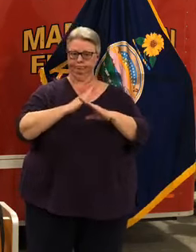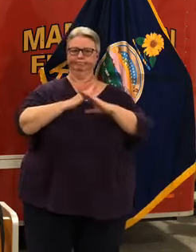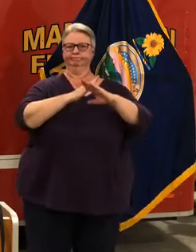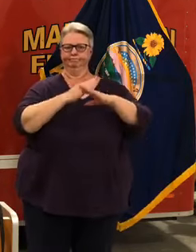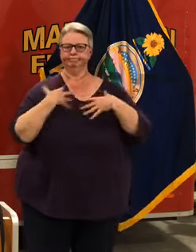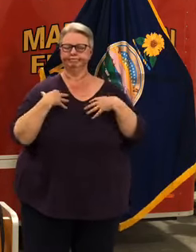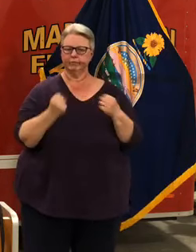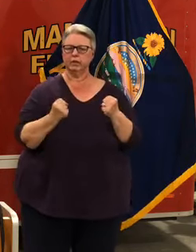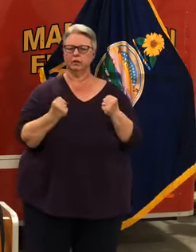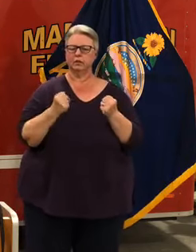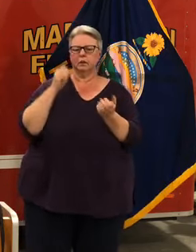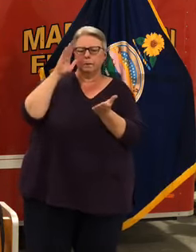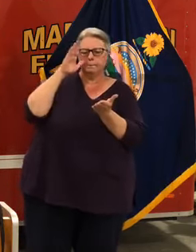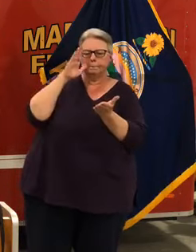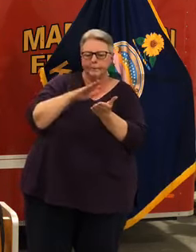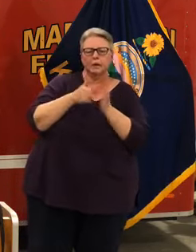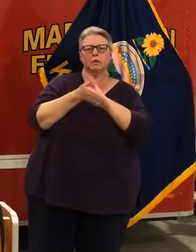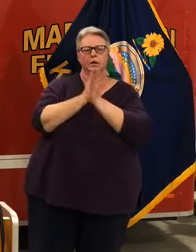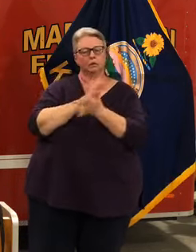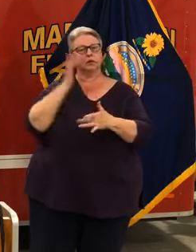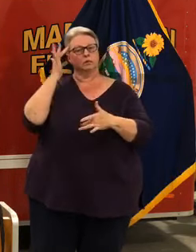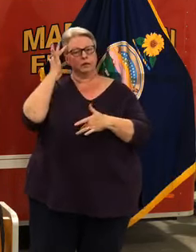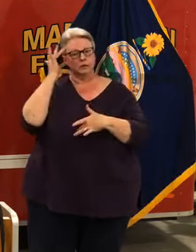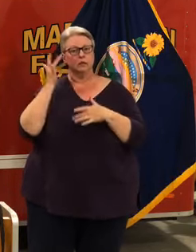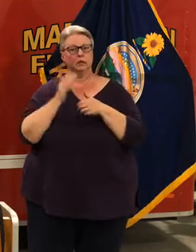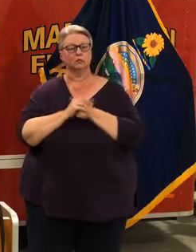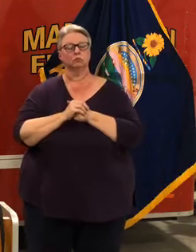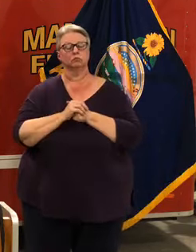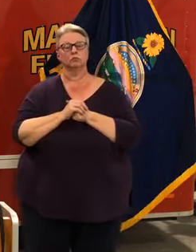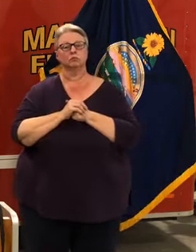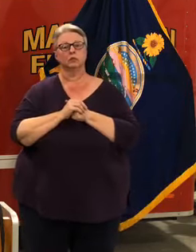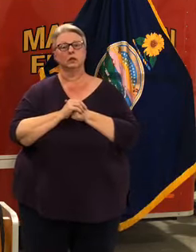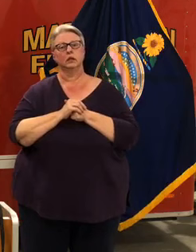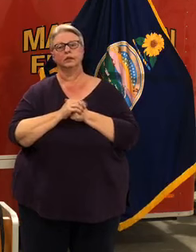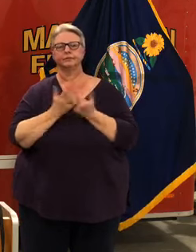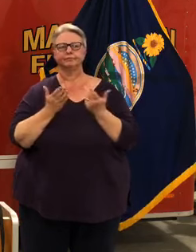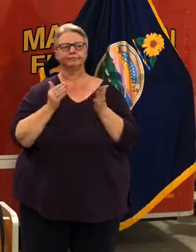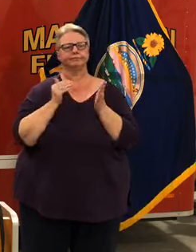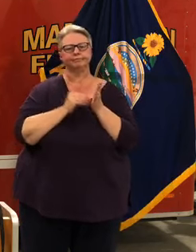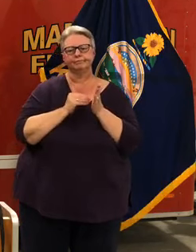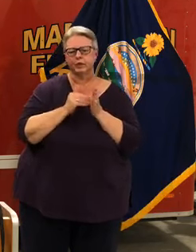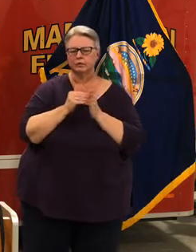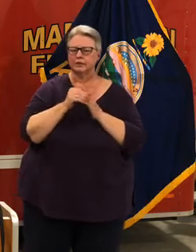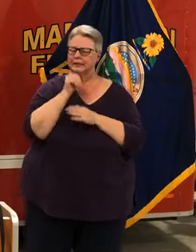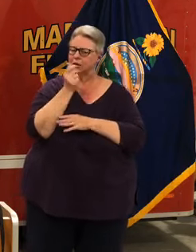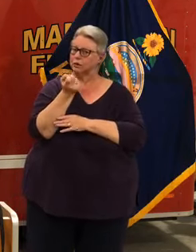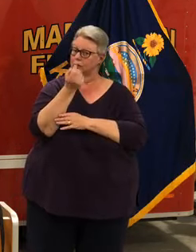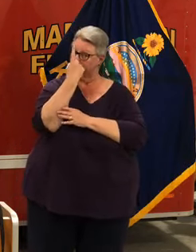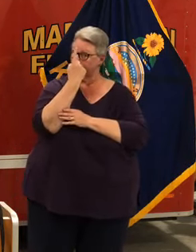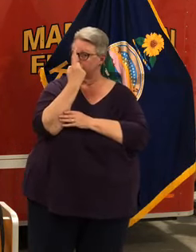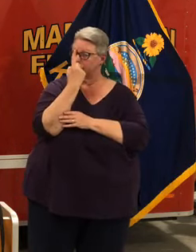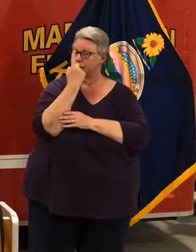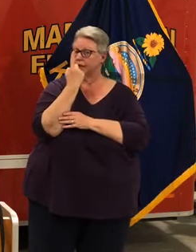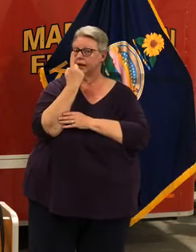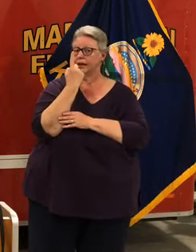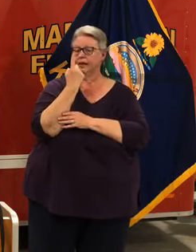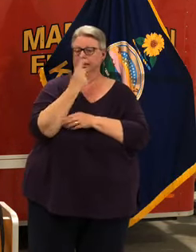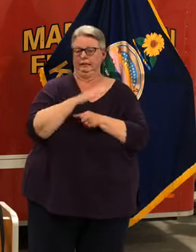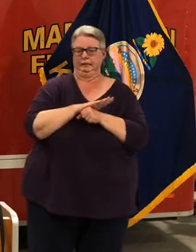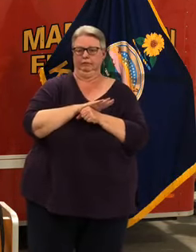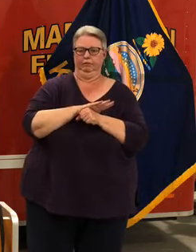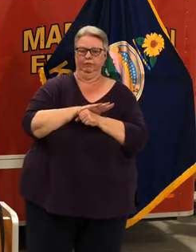and to minimize getting sick if you're one of those caregivers. We often underestimate the rest